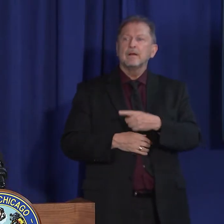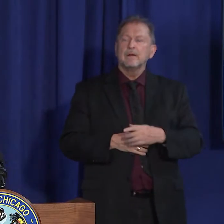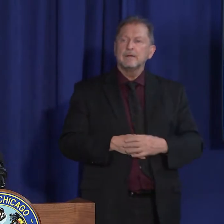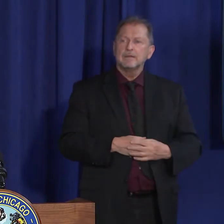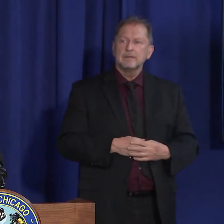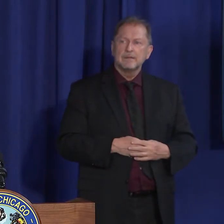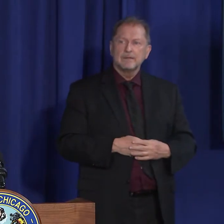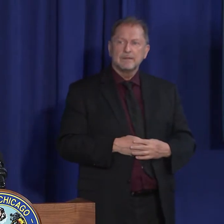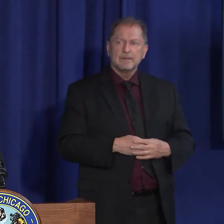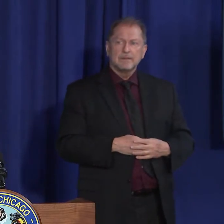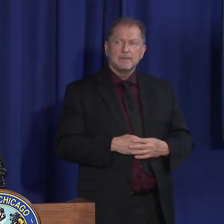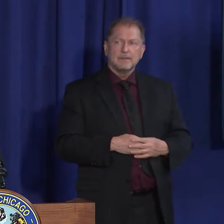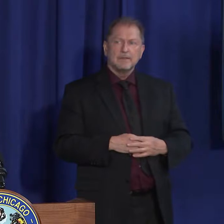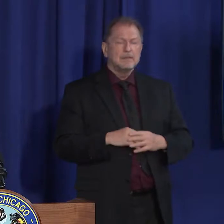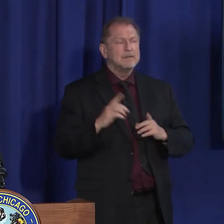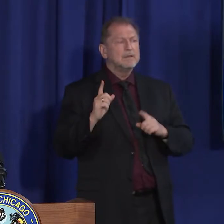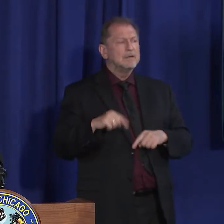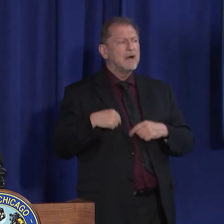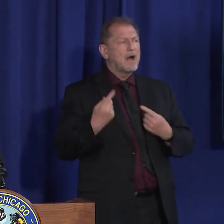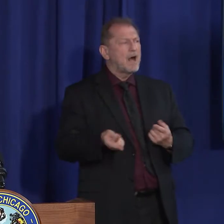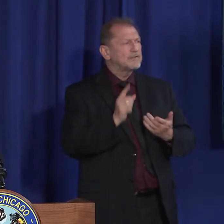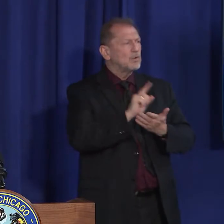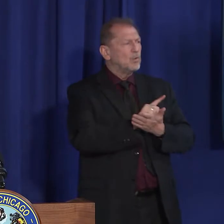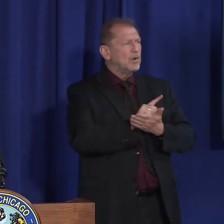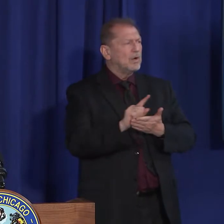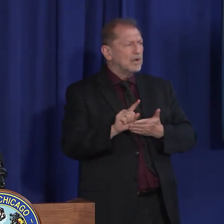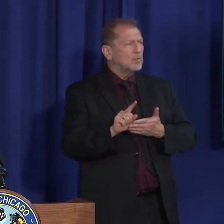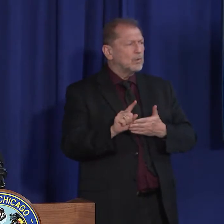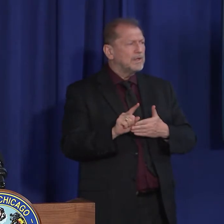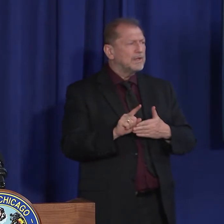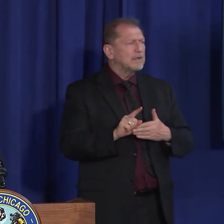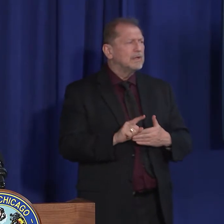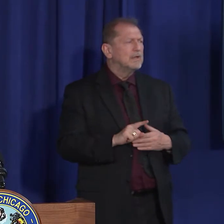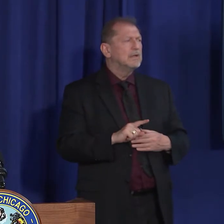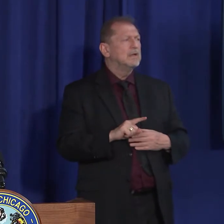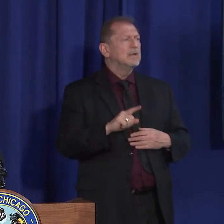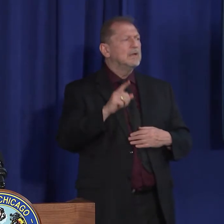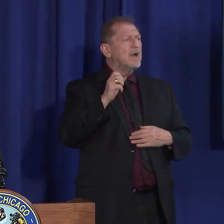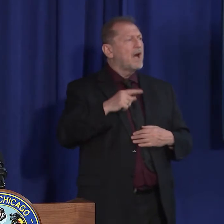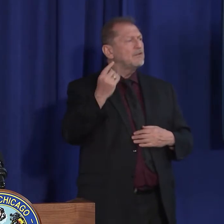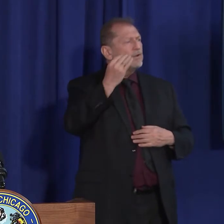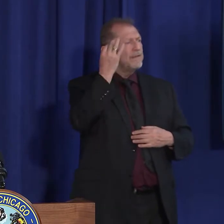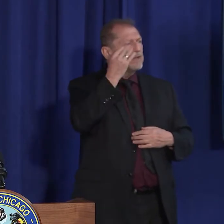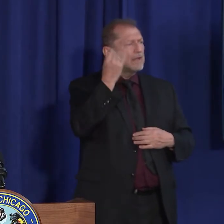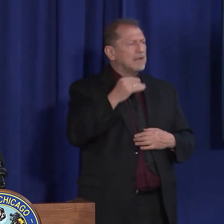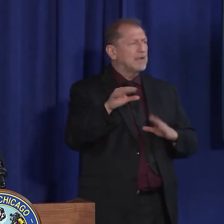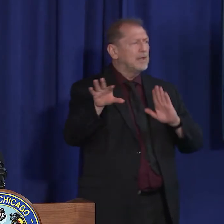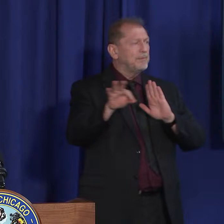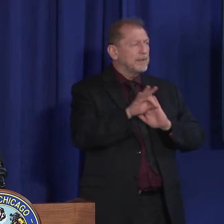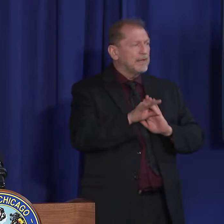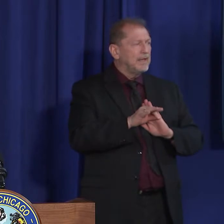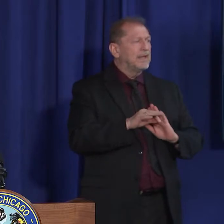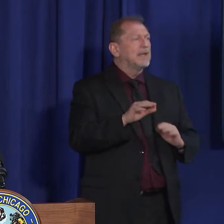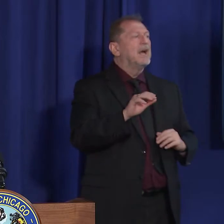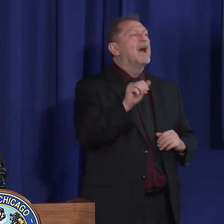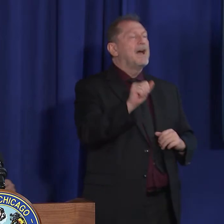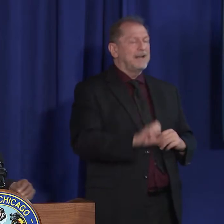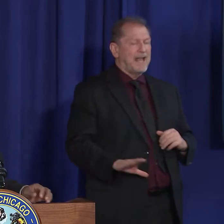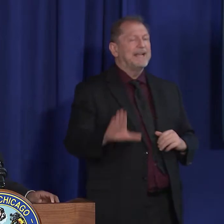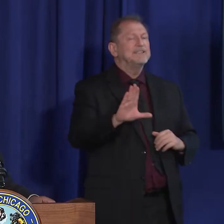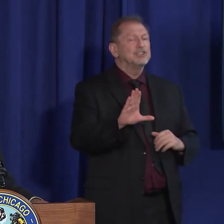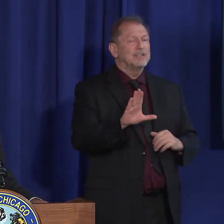After 1 week, have you considered appointing an Asian Ottoman for the 11th ward? And what is the appointment process like? Thank